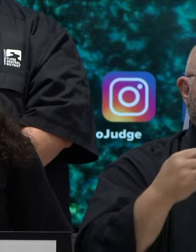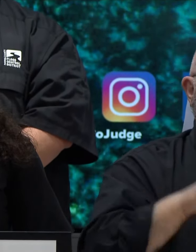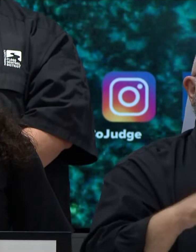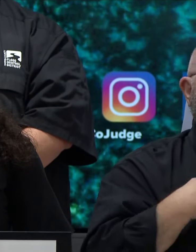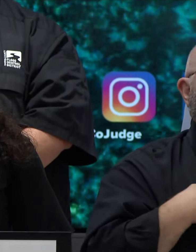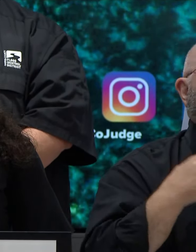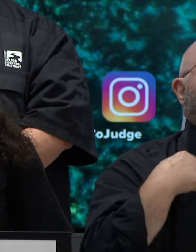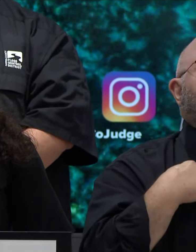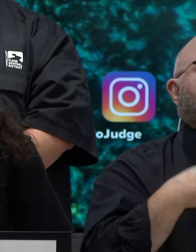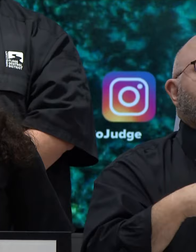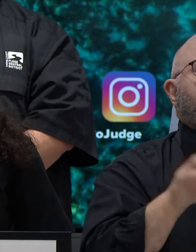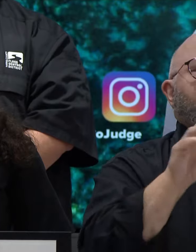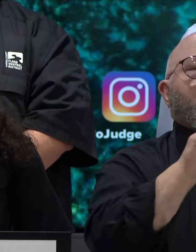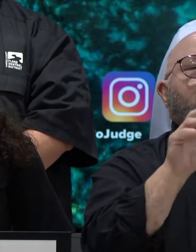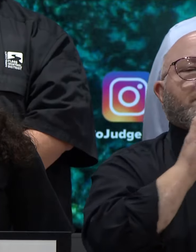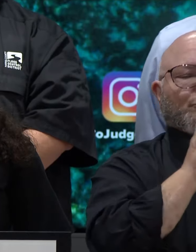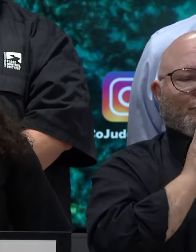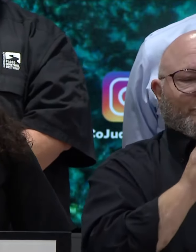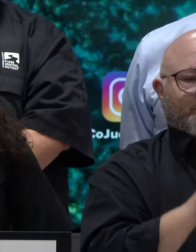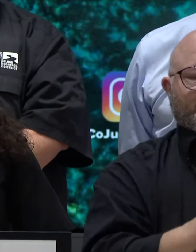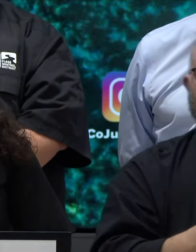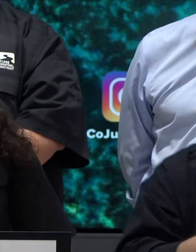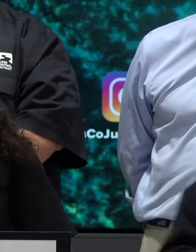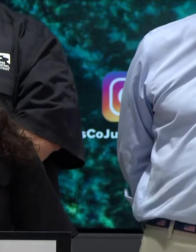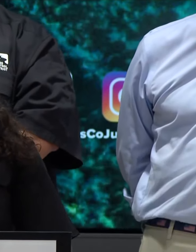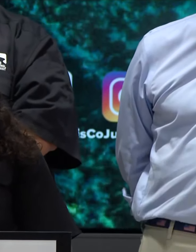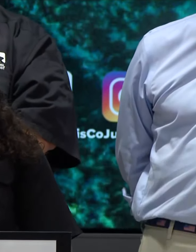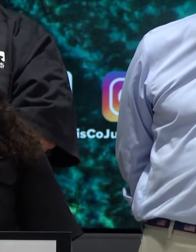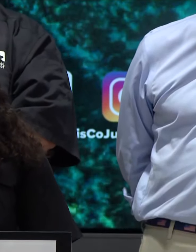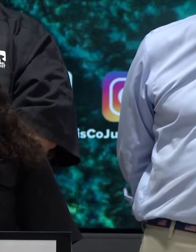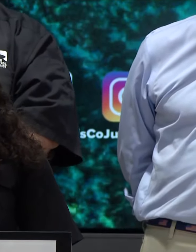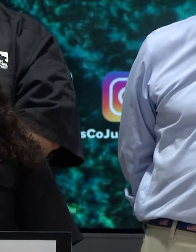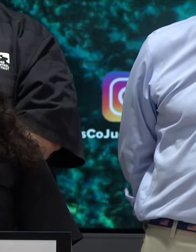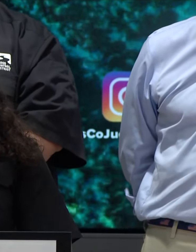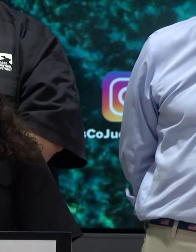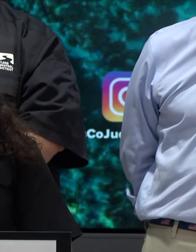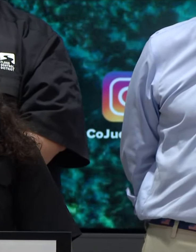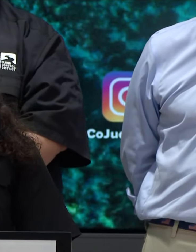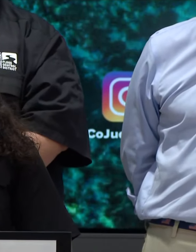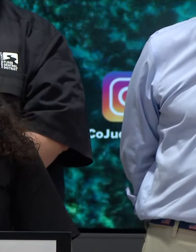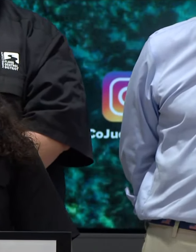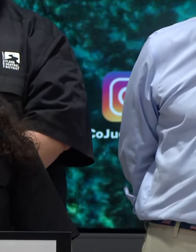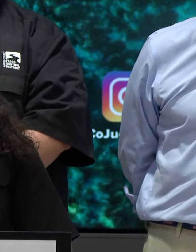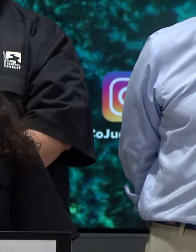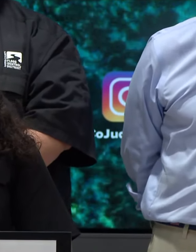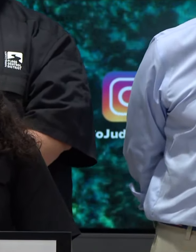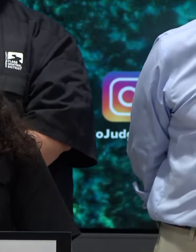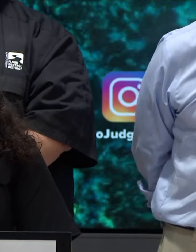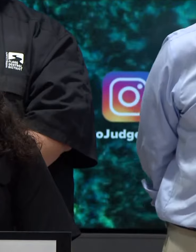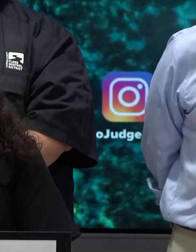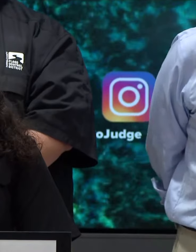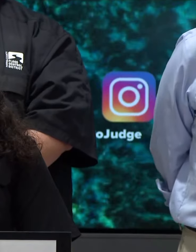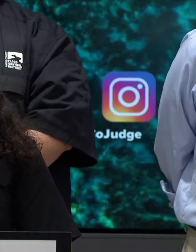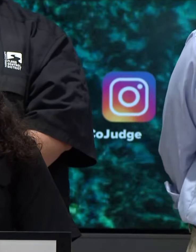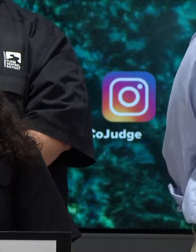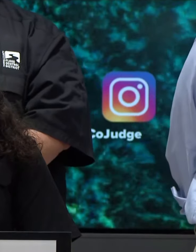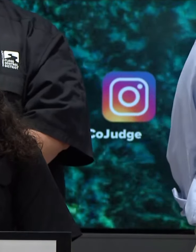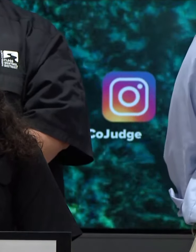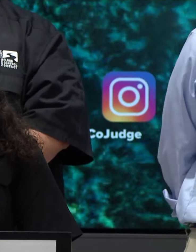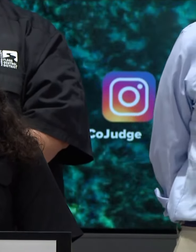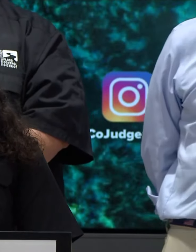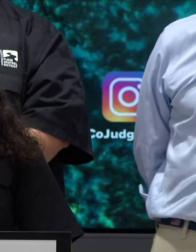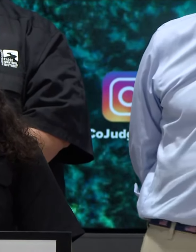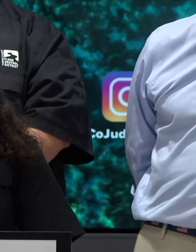Spanish remarks. So, buenas tardes. Estamos, yo sé, cansados, frustrados. Tenemos